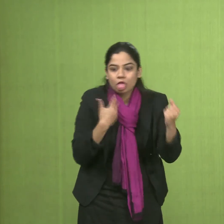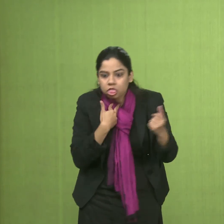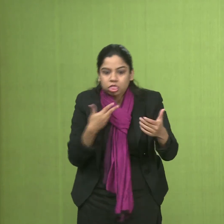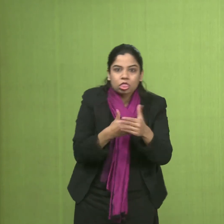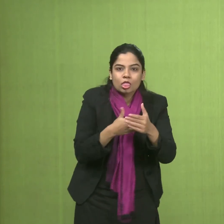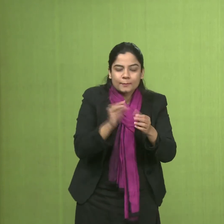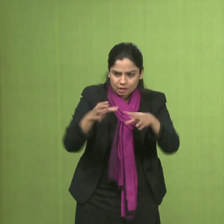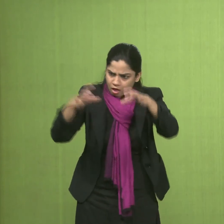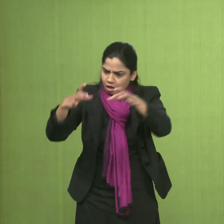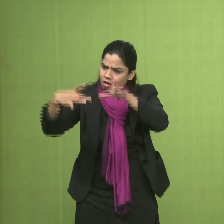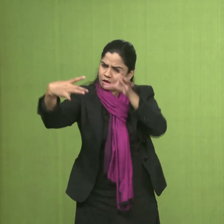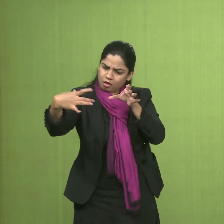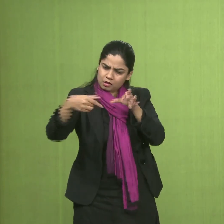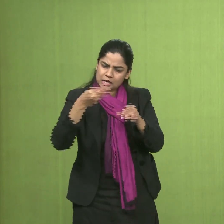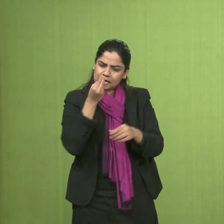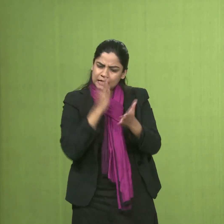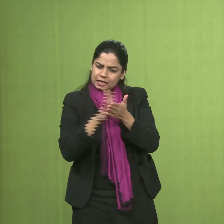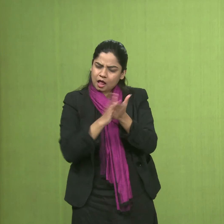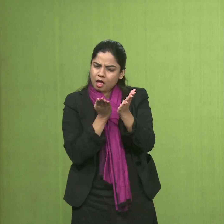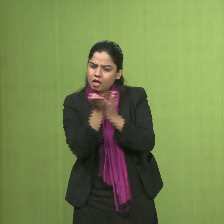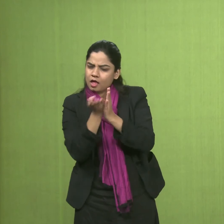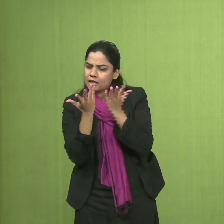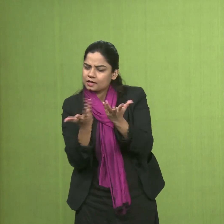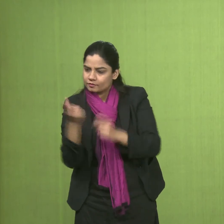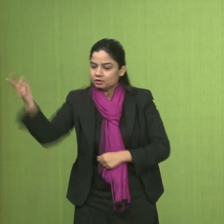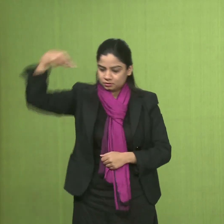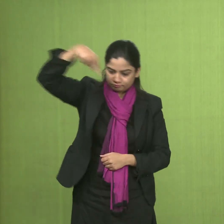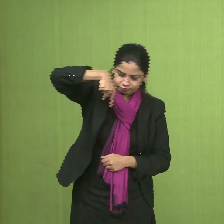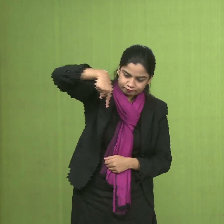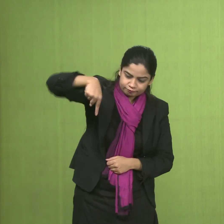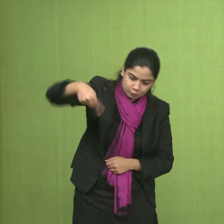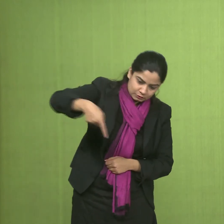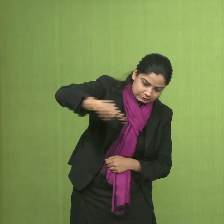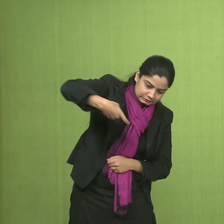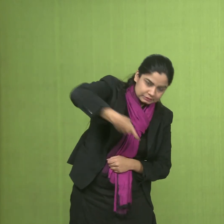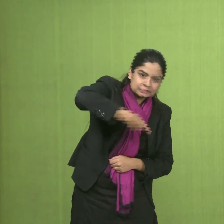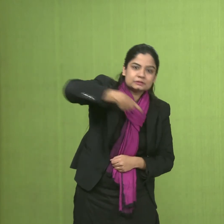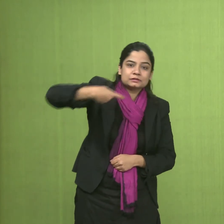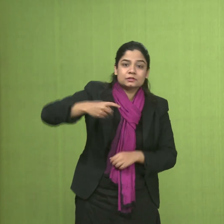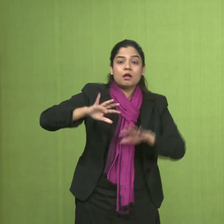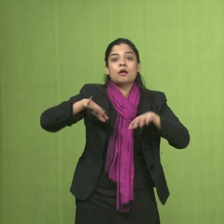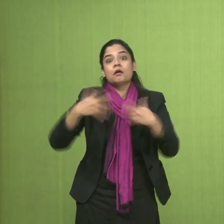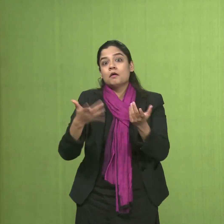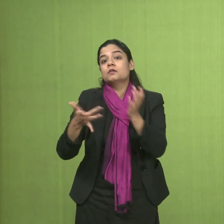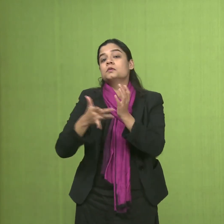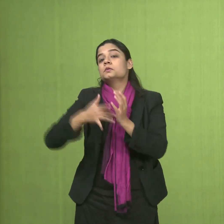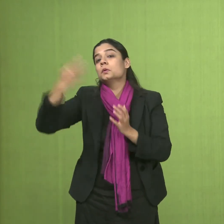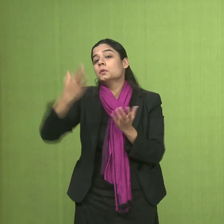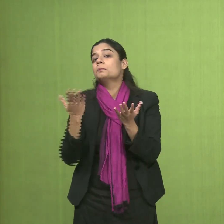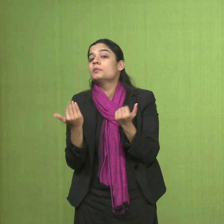to clean the toaster. It's difficult to clean the toaster. So if you're buying a toaster, you can either use a cleaning